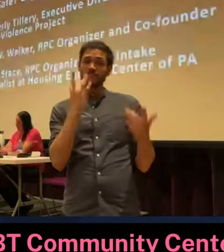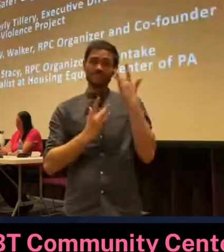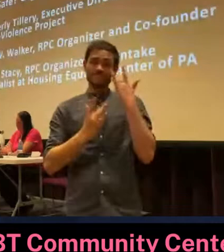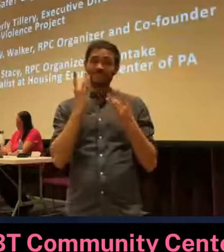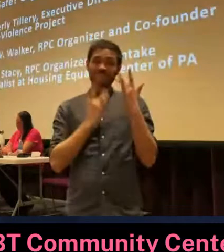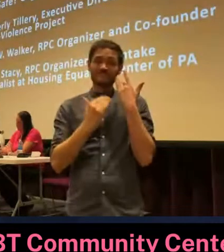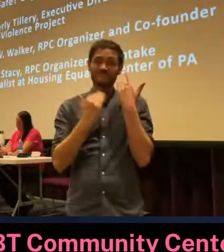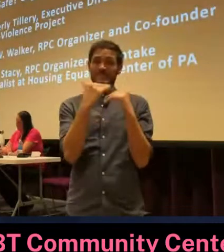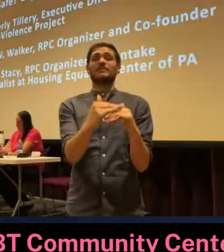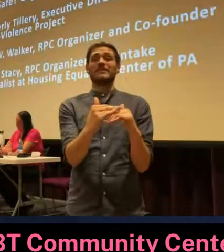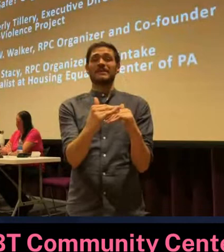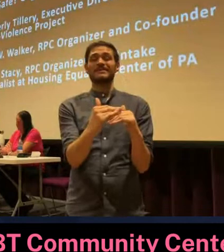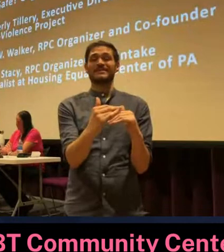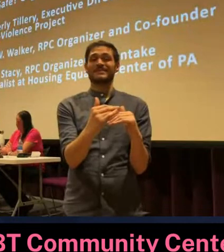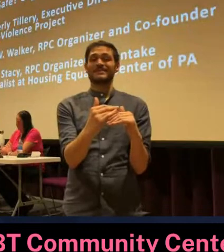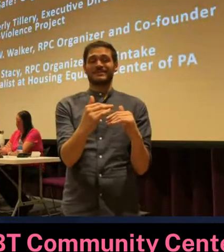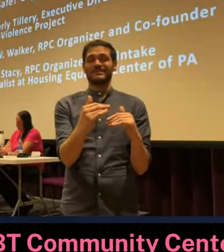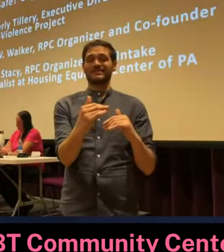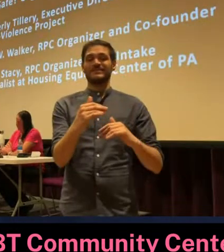And